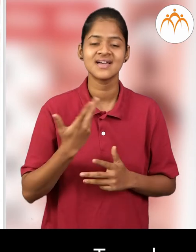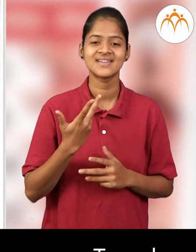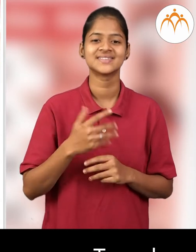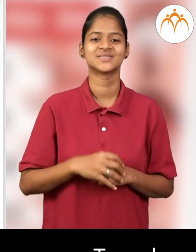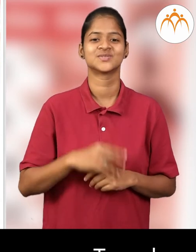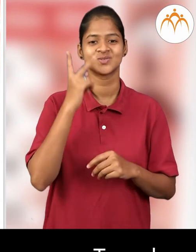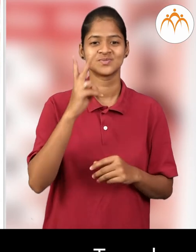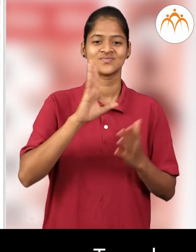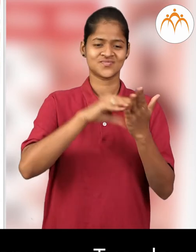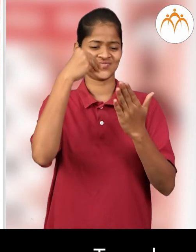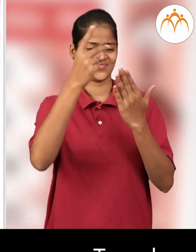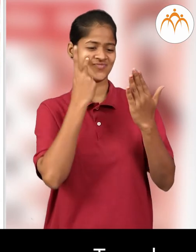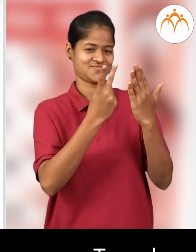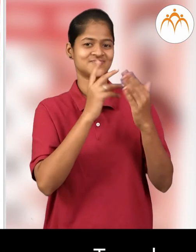the 26th of January? Tuesday.